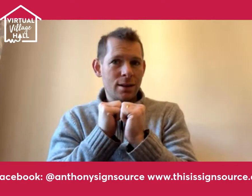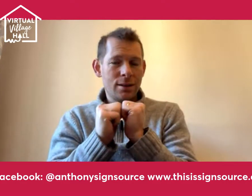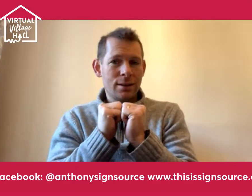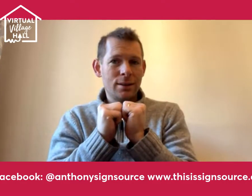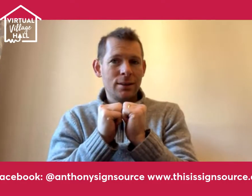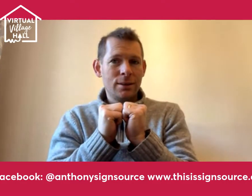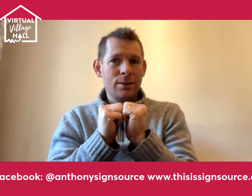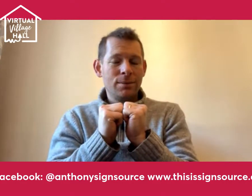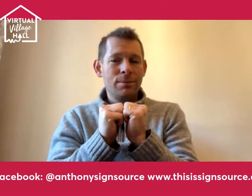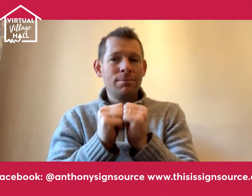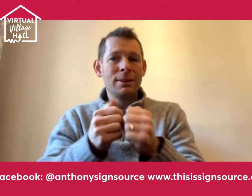brother.